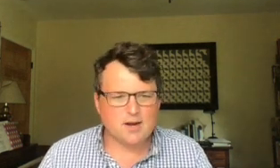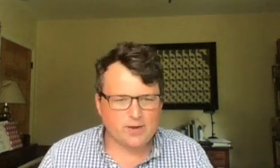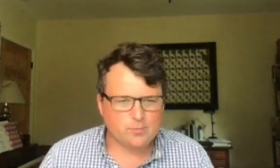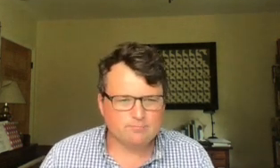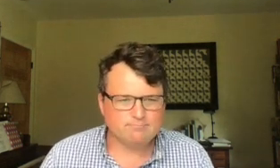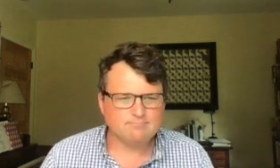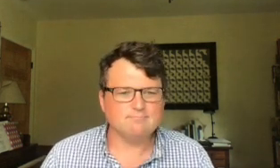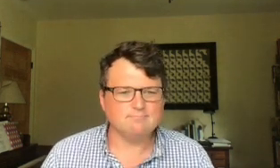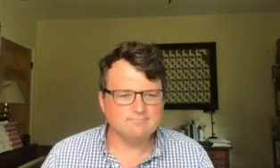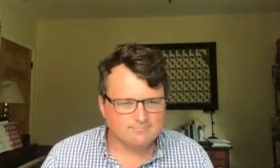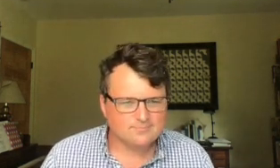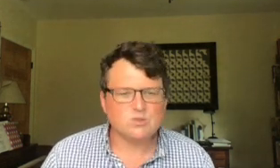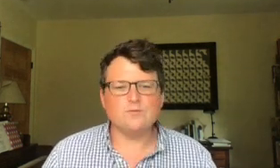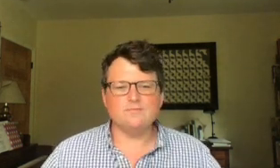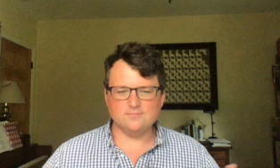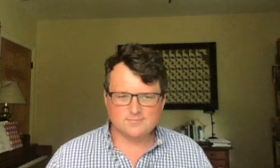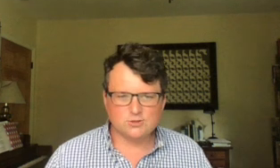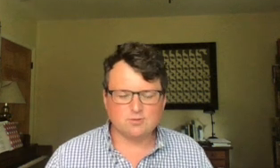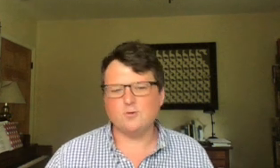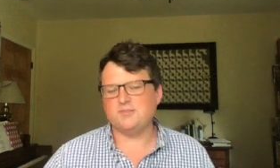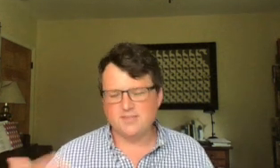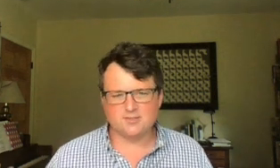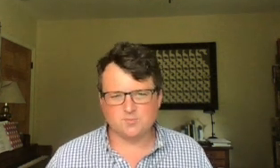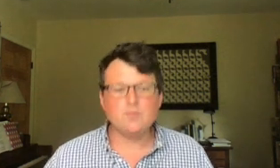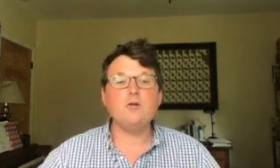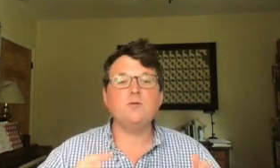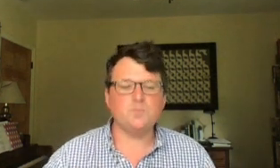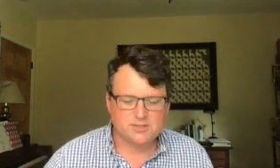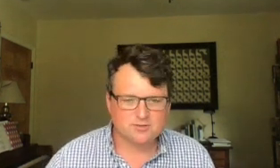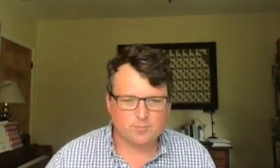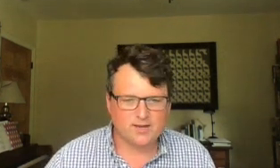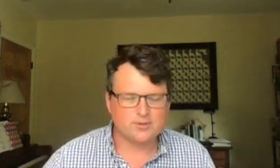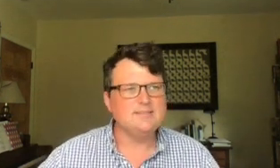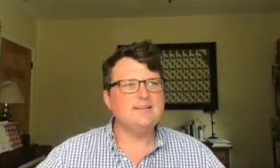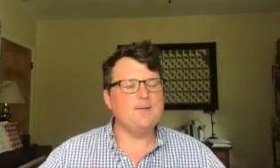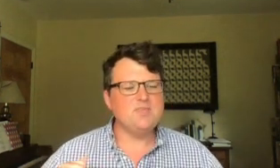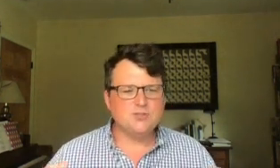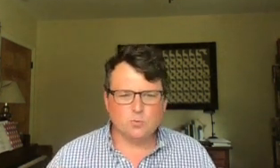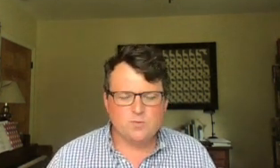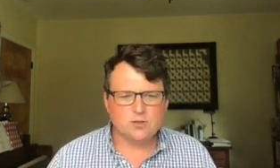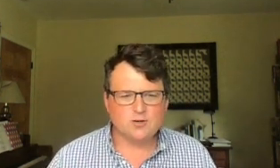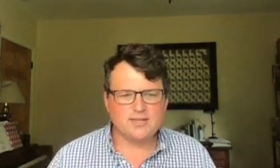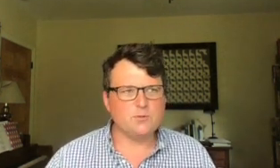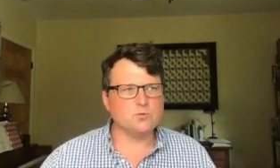pipe. So the joke, of course, is that, yes, it's a pipe. Oh, no, it's a picture of a pipe, right? So when we learn a language, we're learning